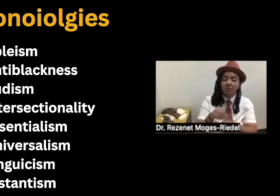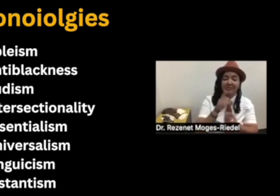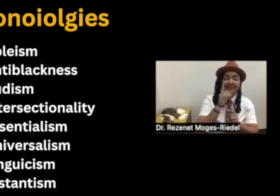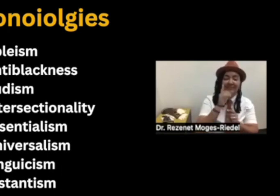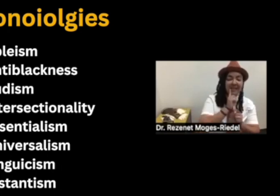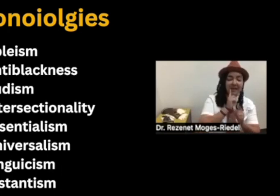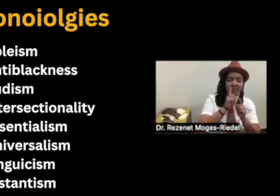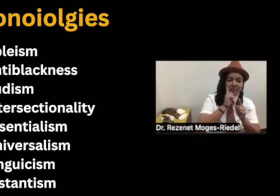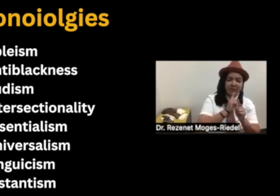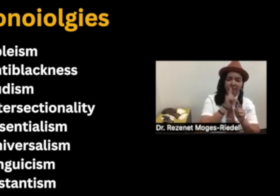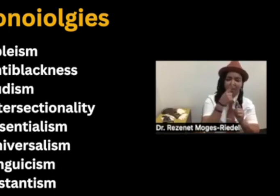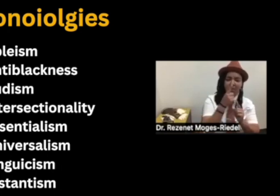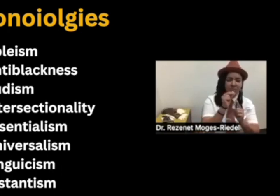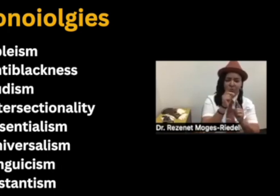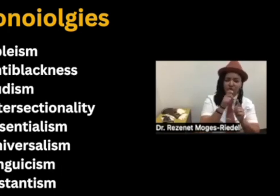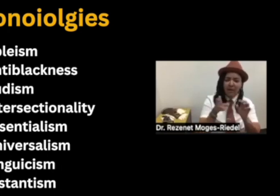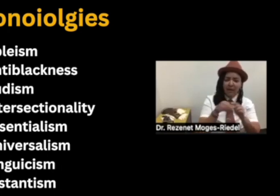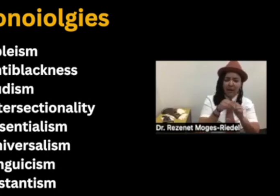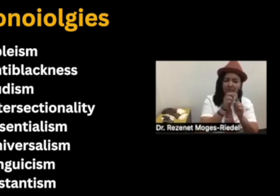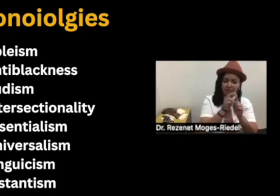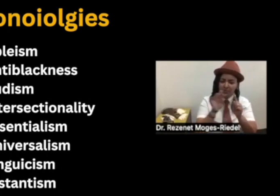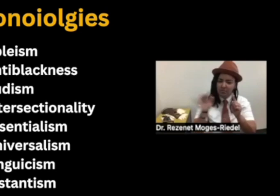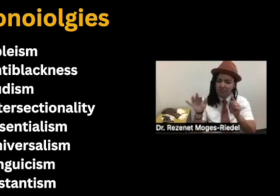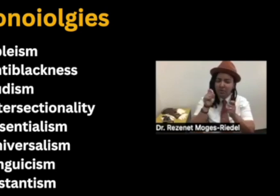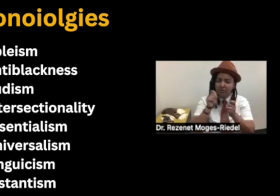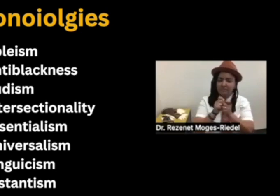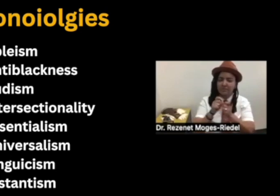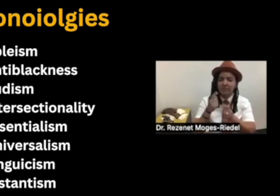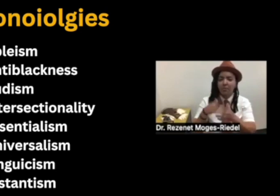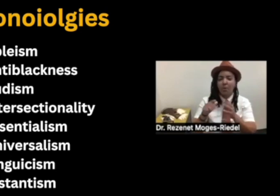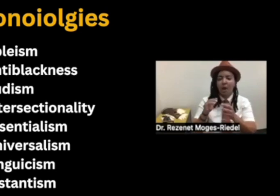As the three have mentioned before me,